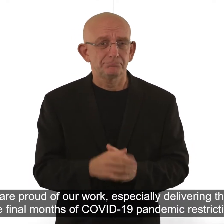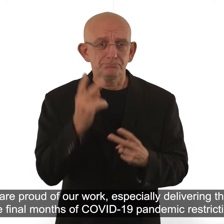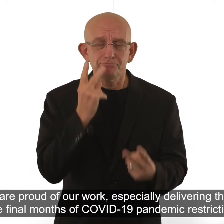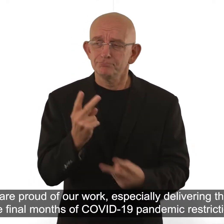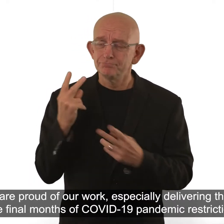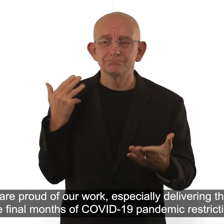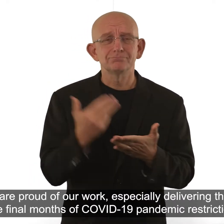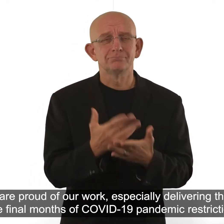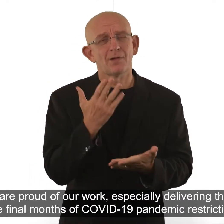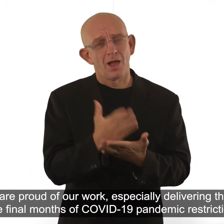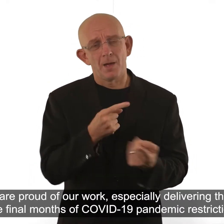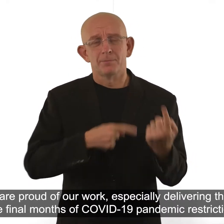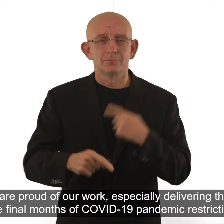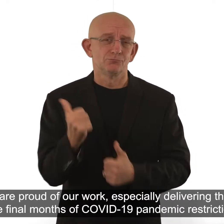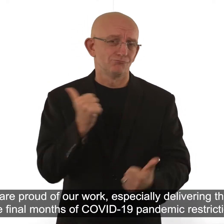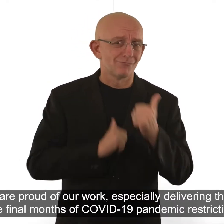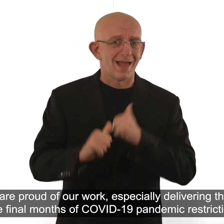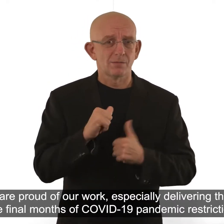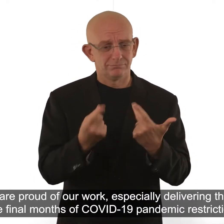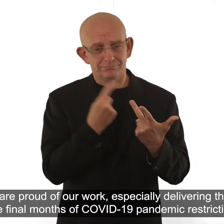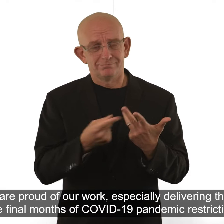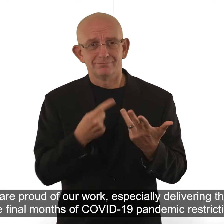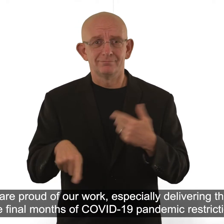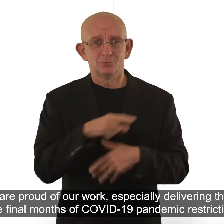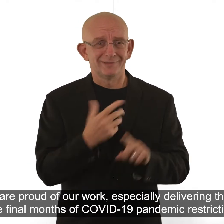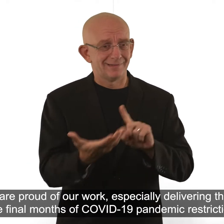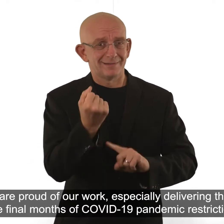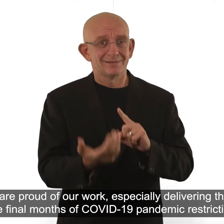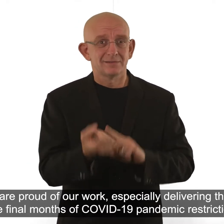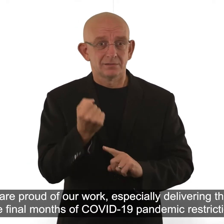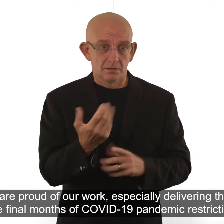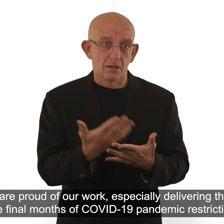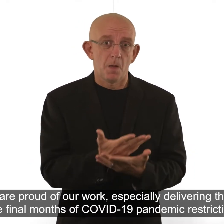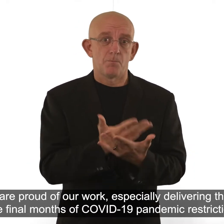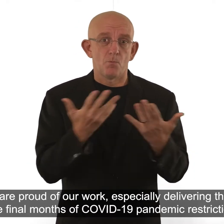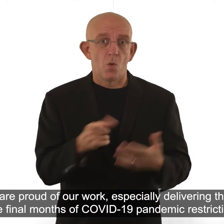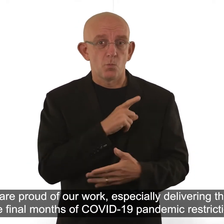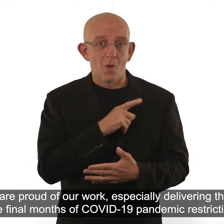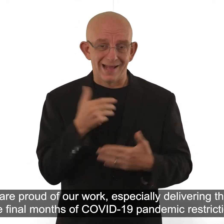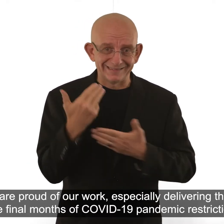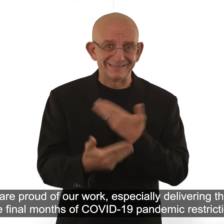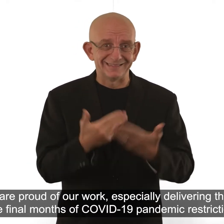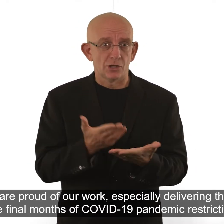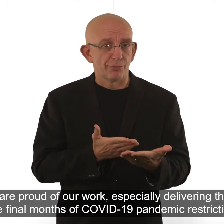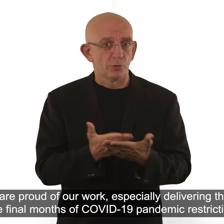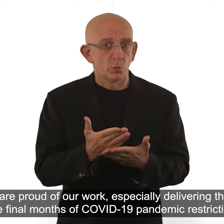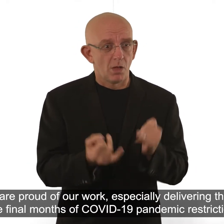We are proud of our work, especially delivering through the final months of COVID-19 pandemic